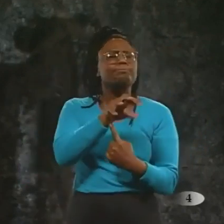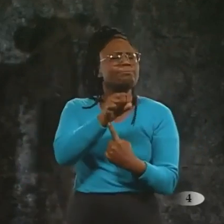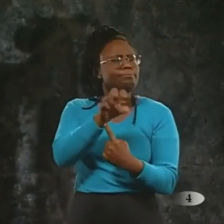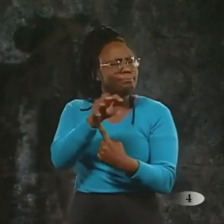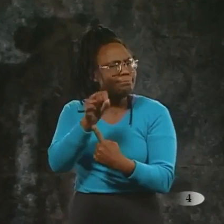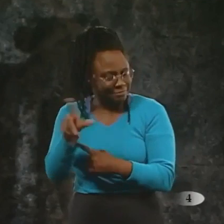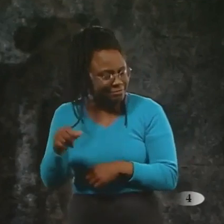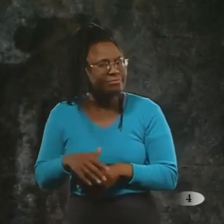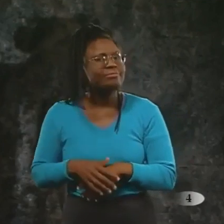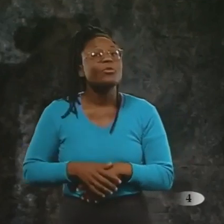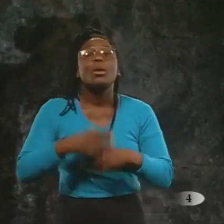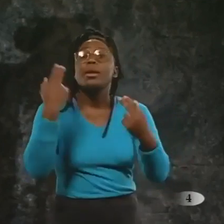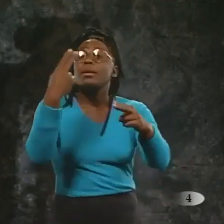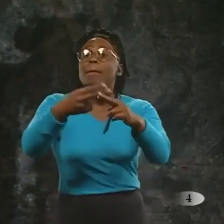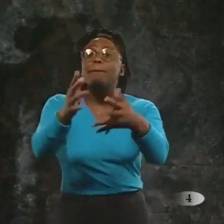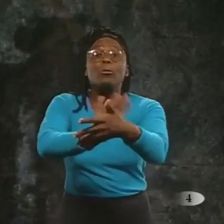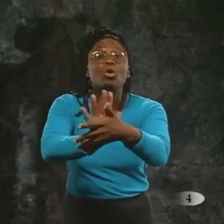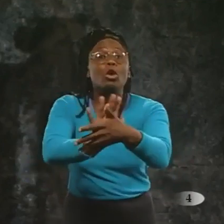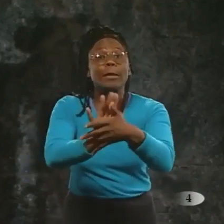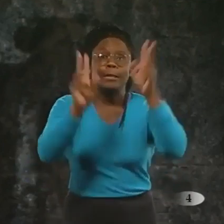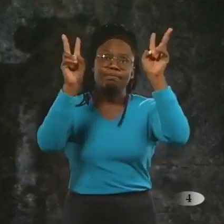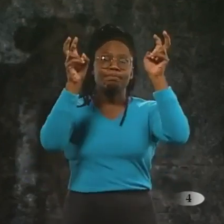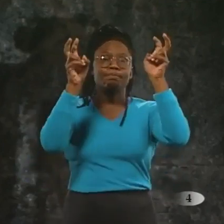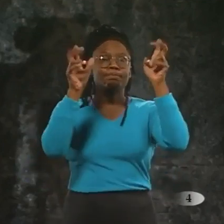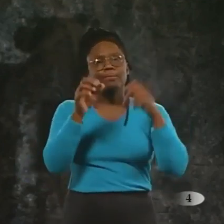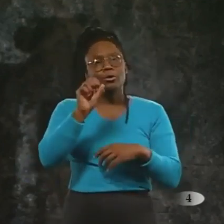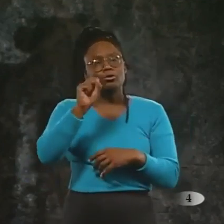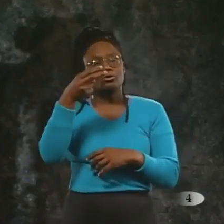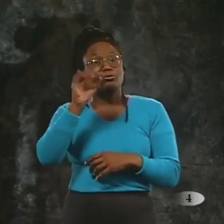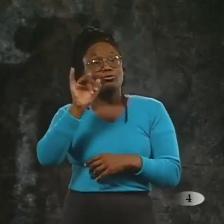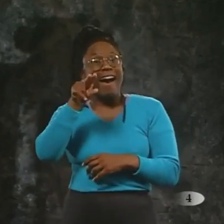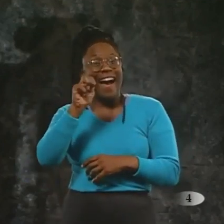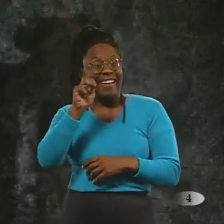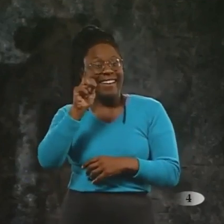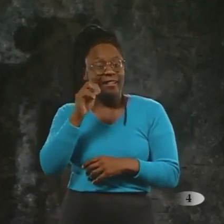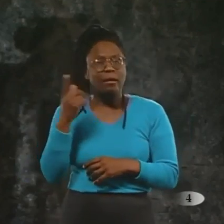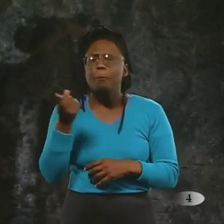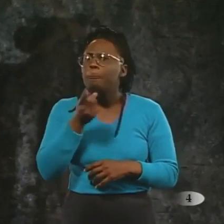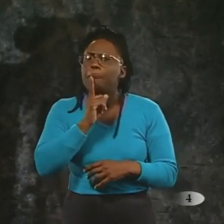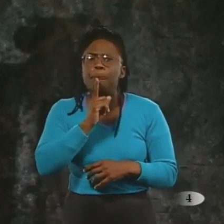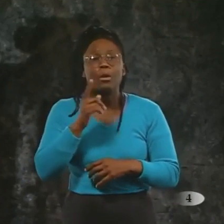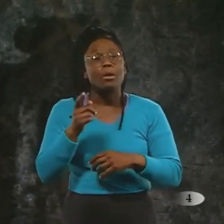should always fingerspell the name of books, the title of books, or the title of movies. For example,